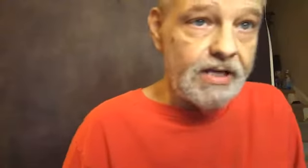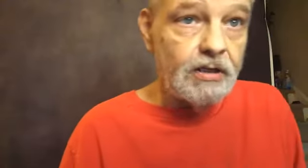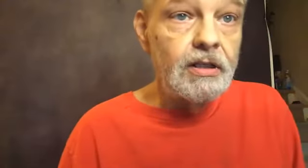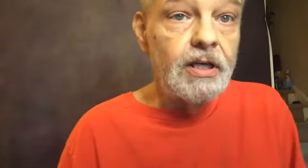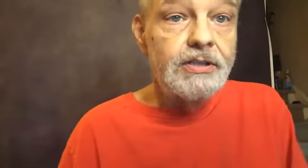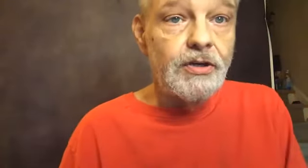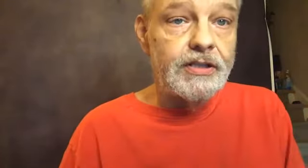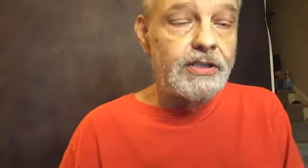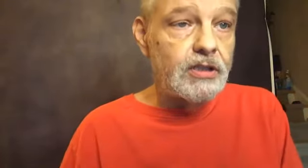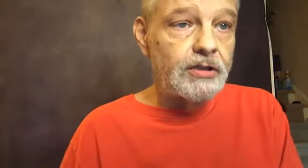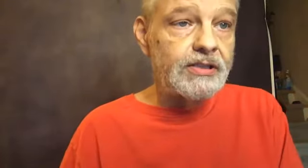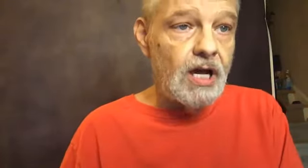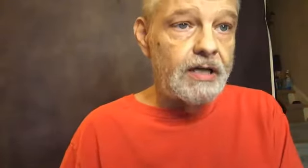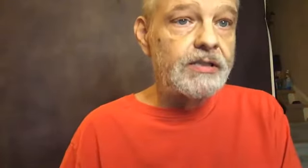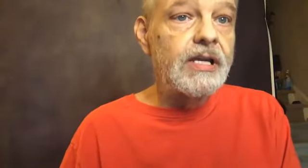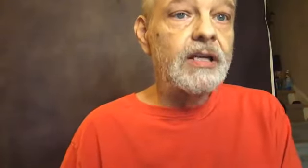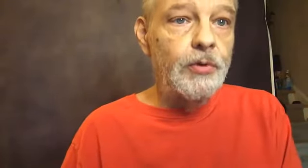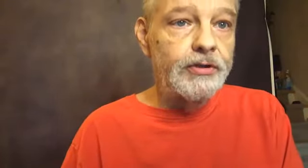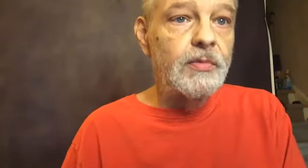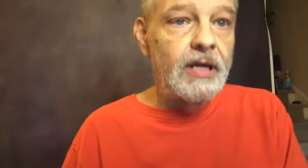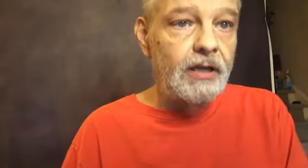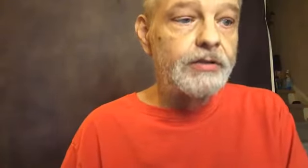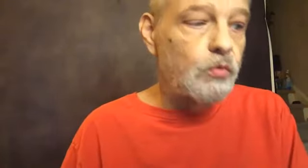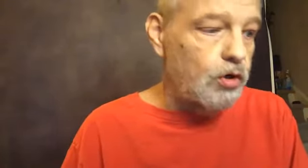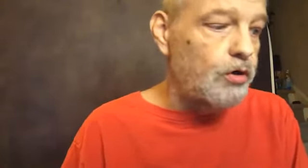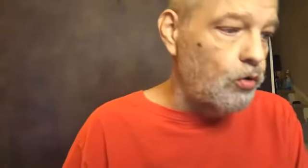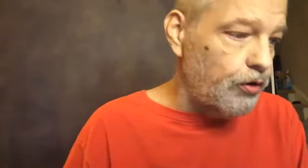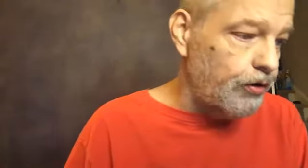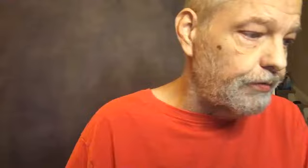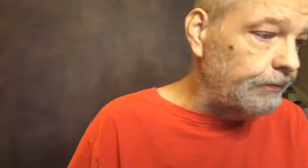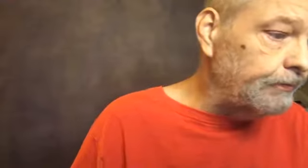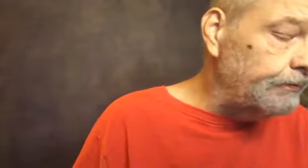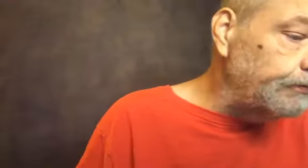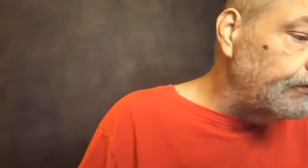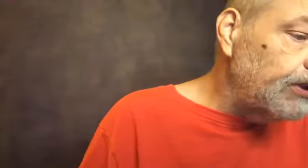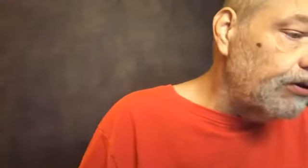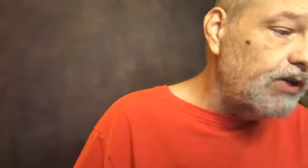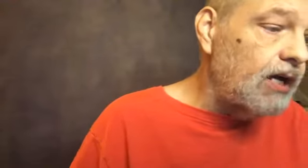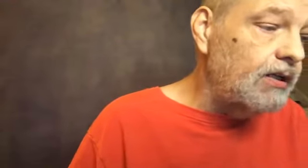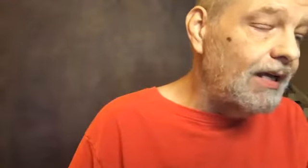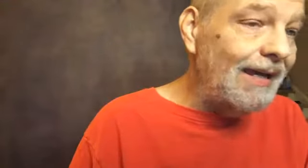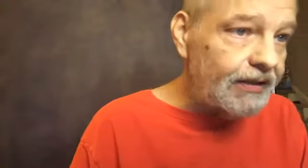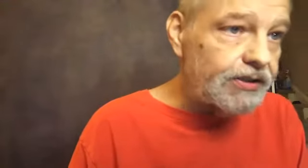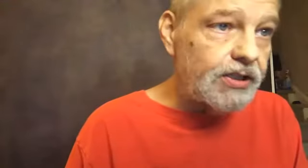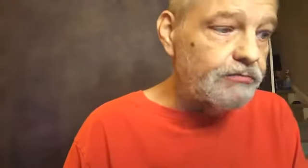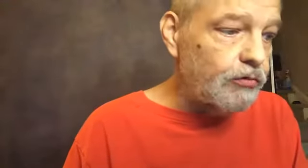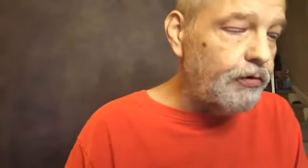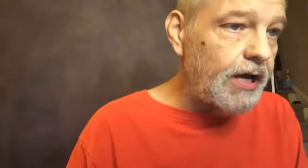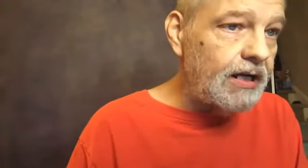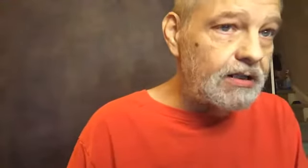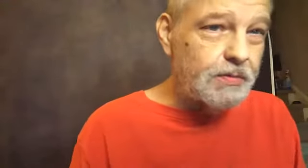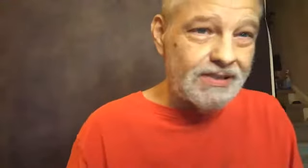ASL. So they just took the signs and they put them in English word order. So signed English doesn't refer to any